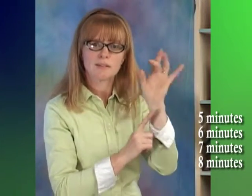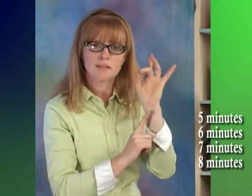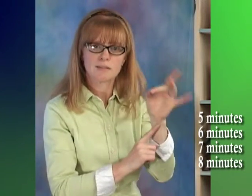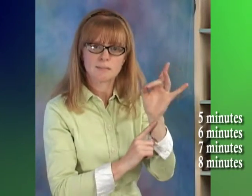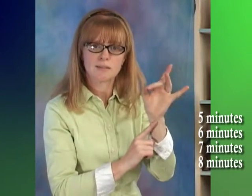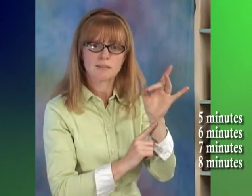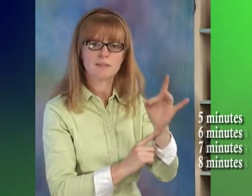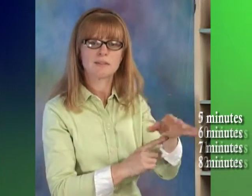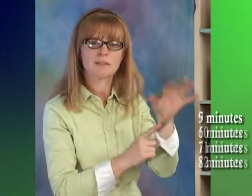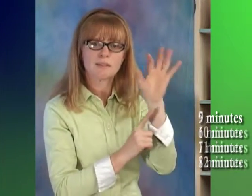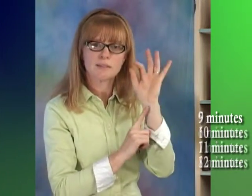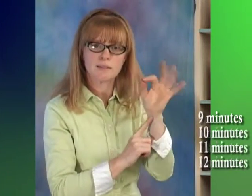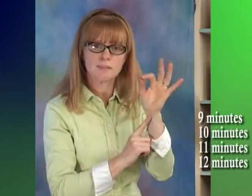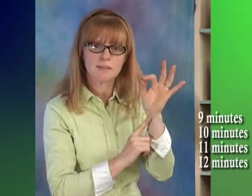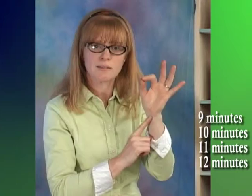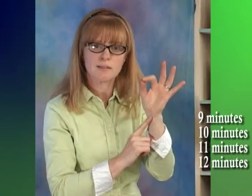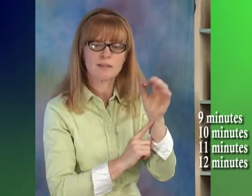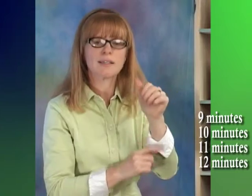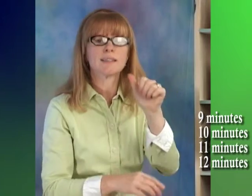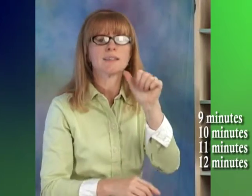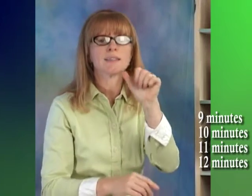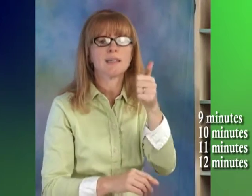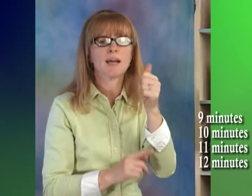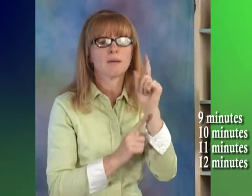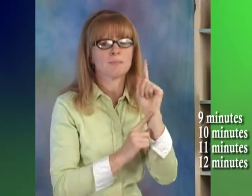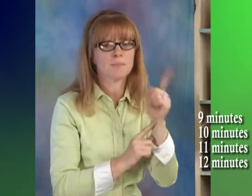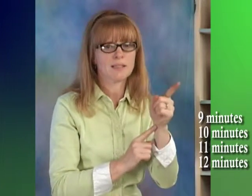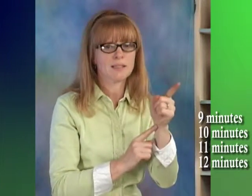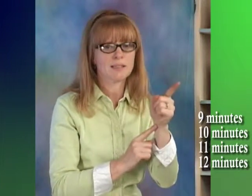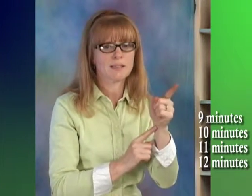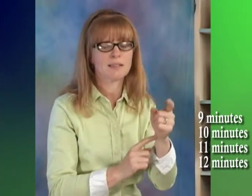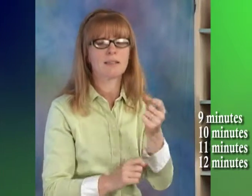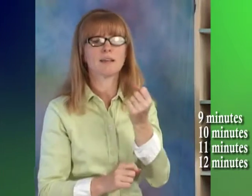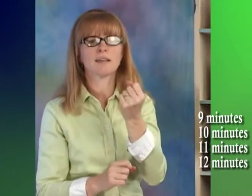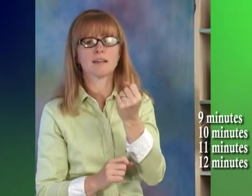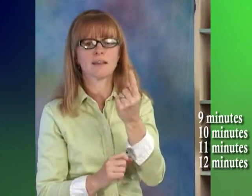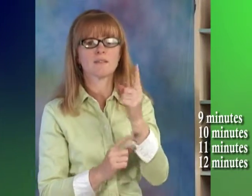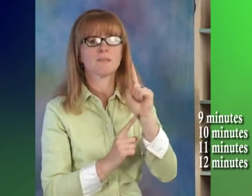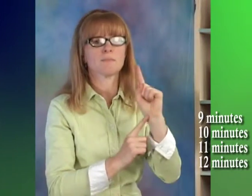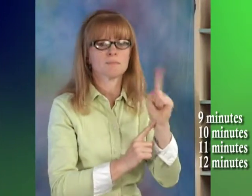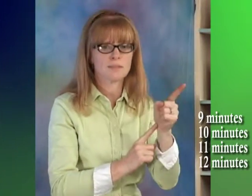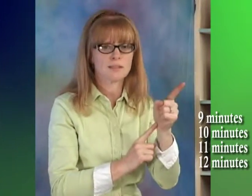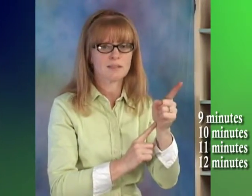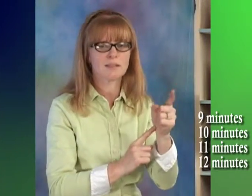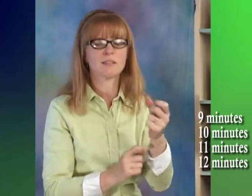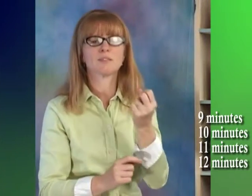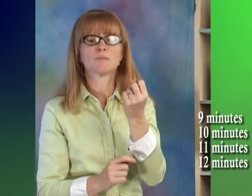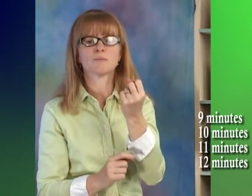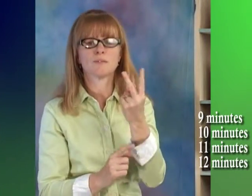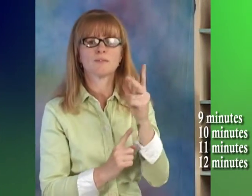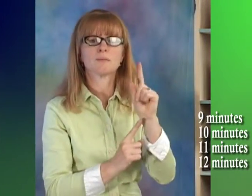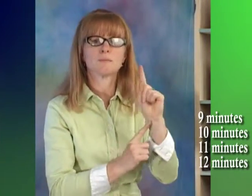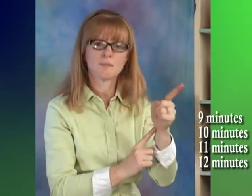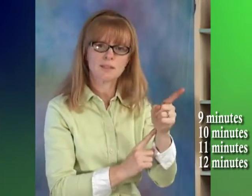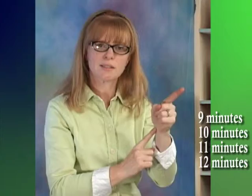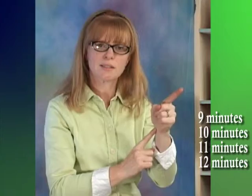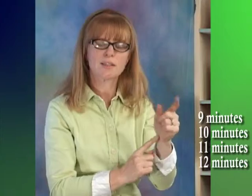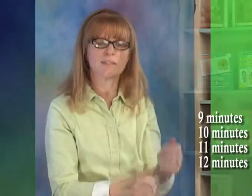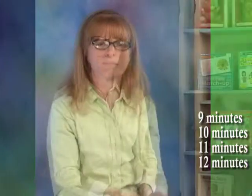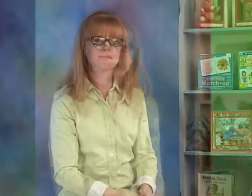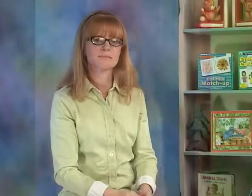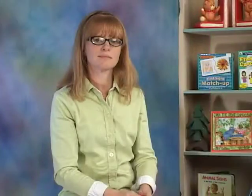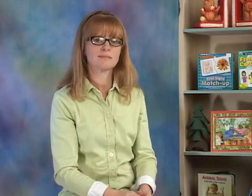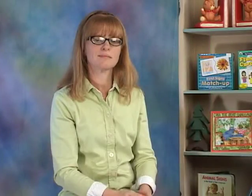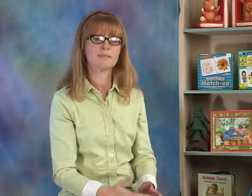7 minutes, 8 minutes, 9 minutes, 10 minutes, 11 minutes,